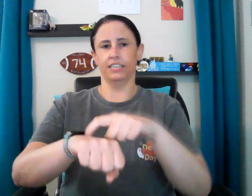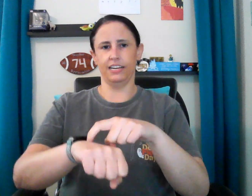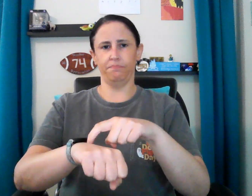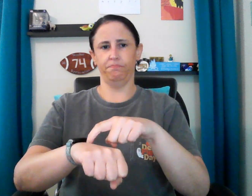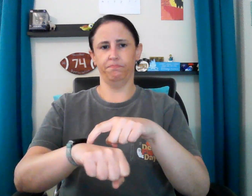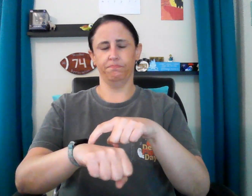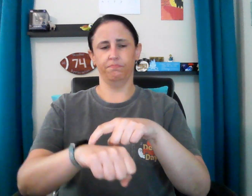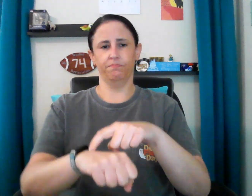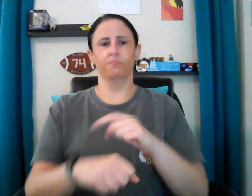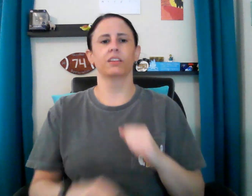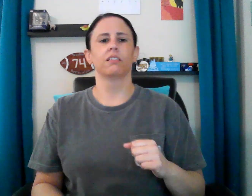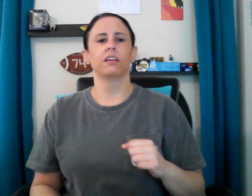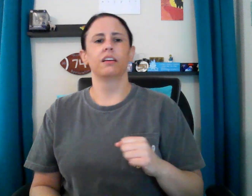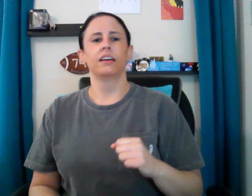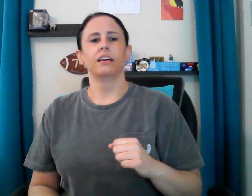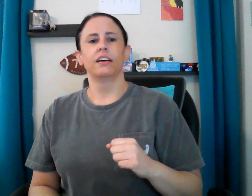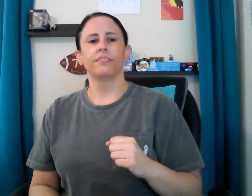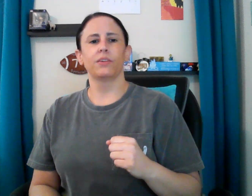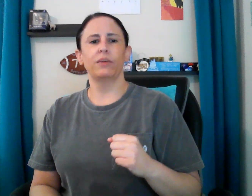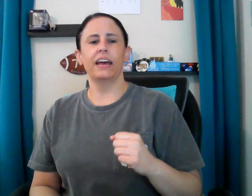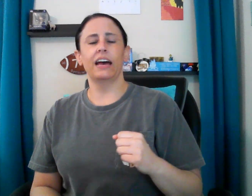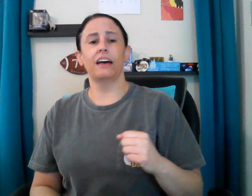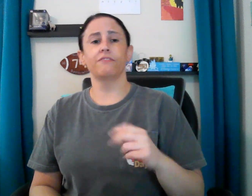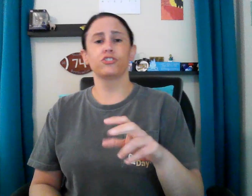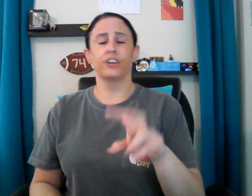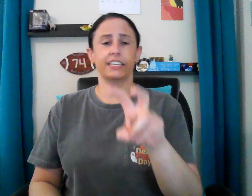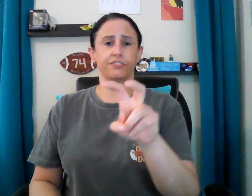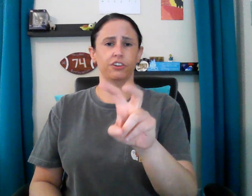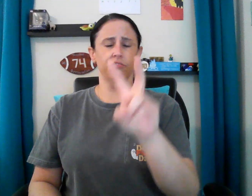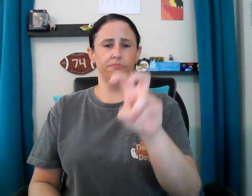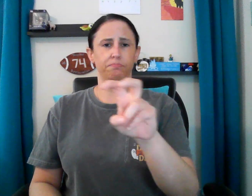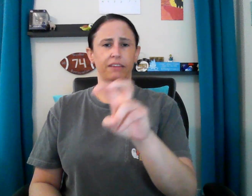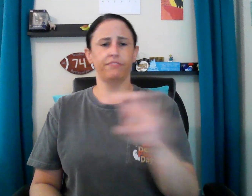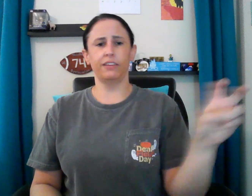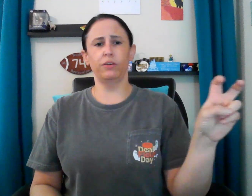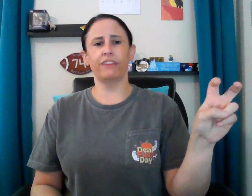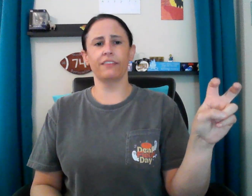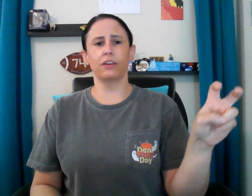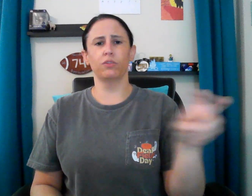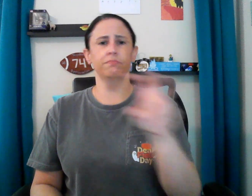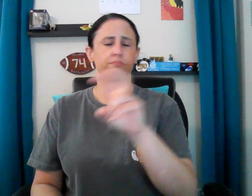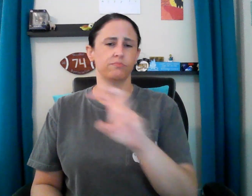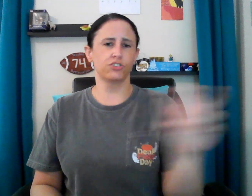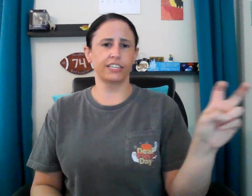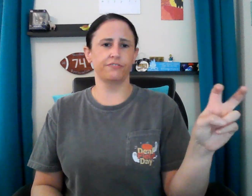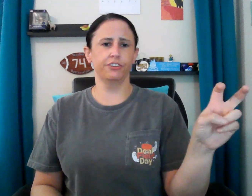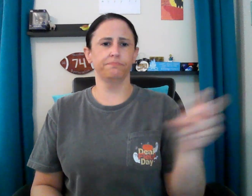time. Then we have transfer, bent V, we've had that one, transfer.